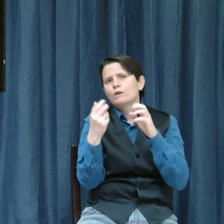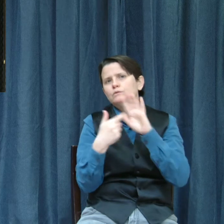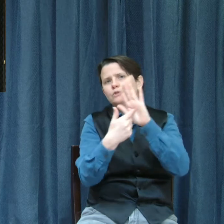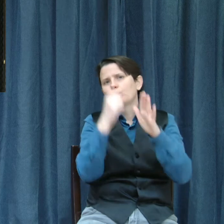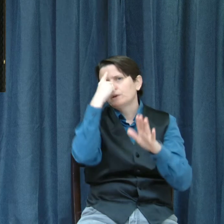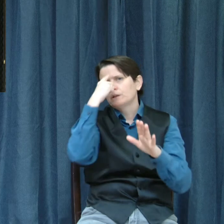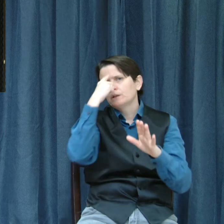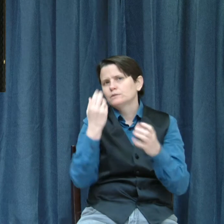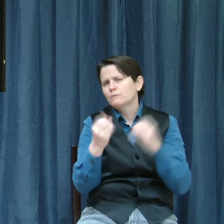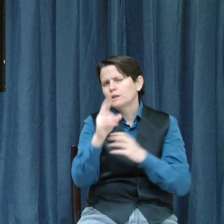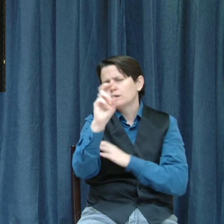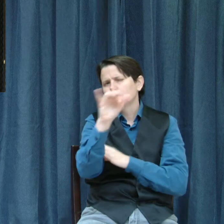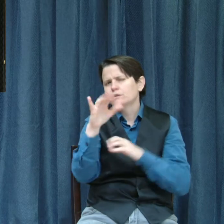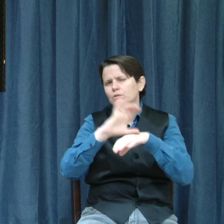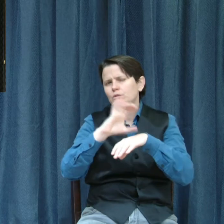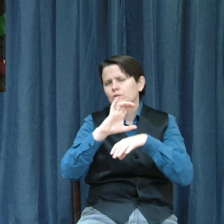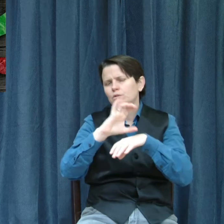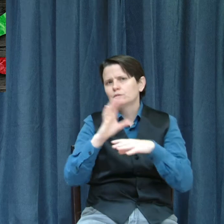Maya having an awakening moment.